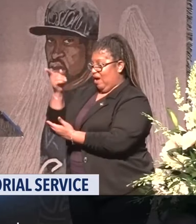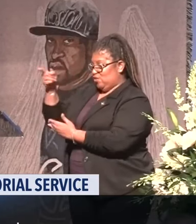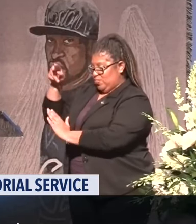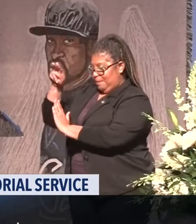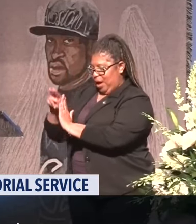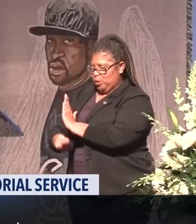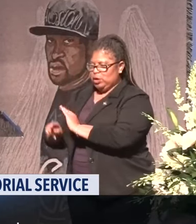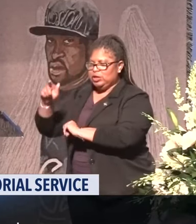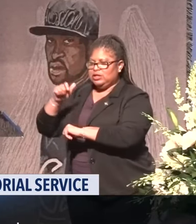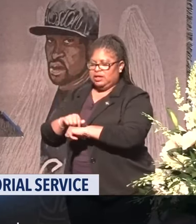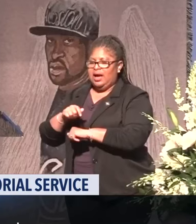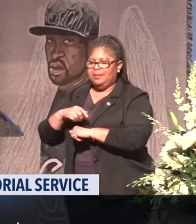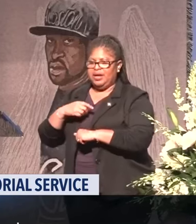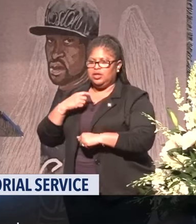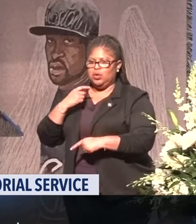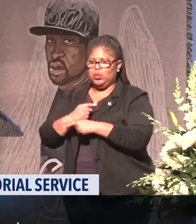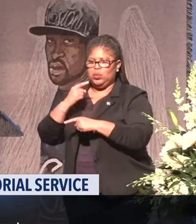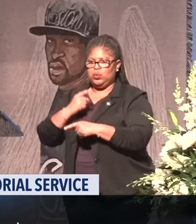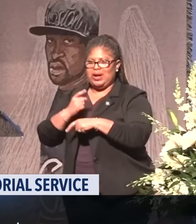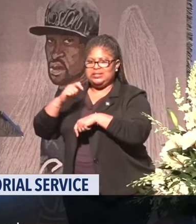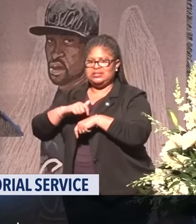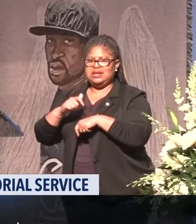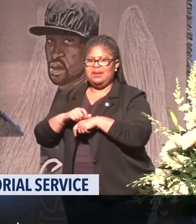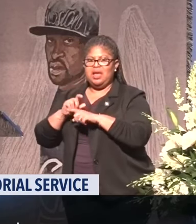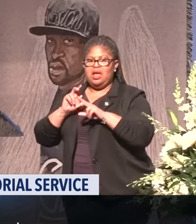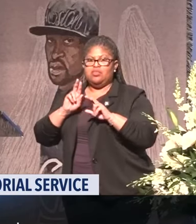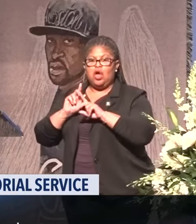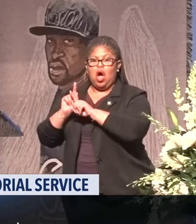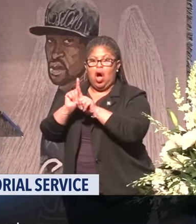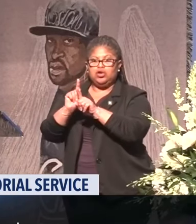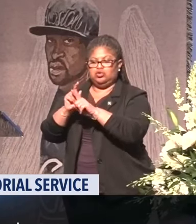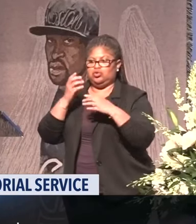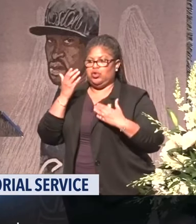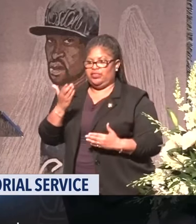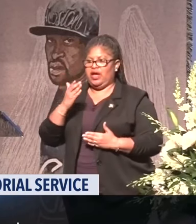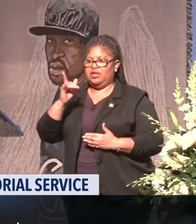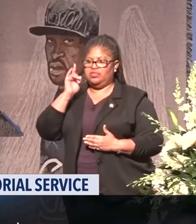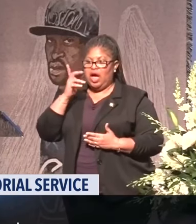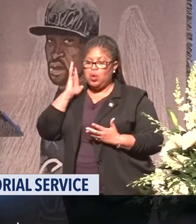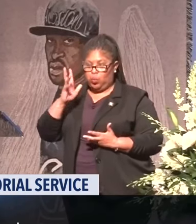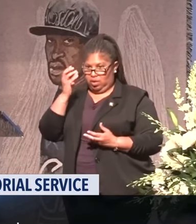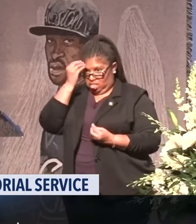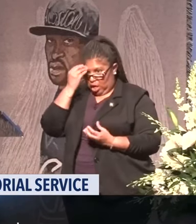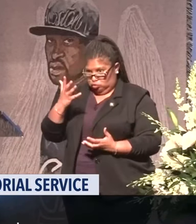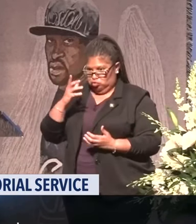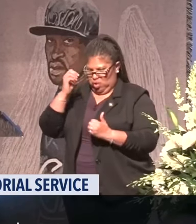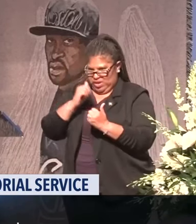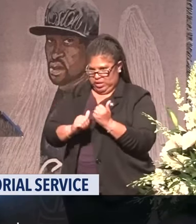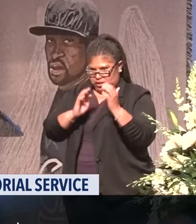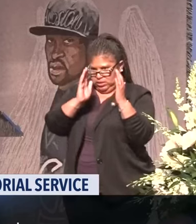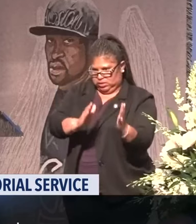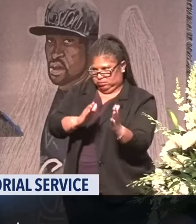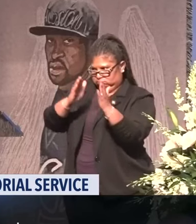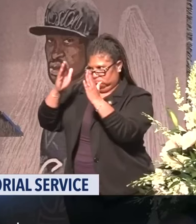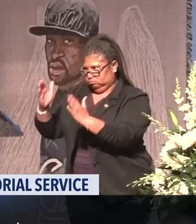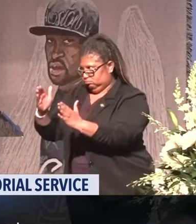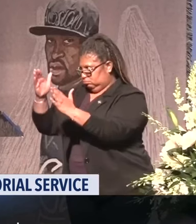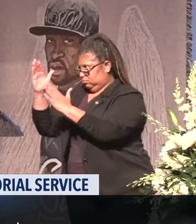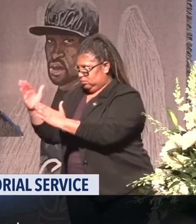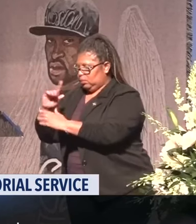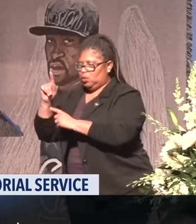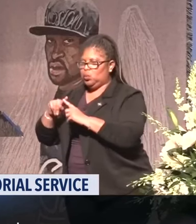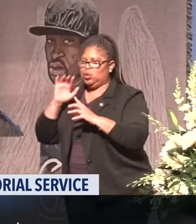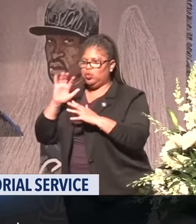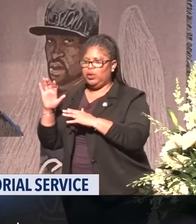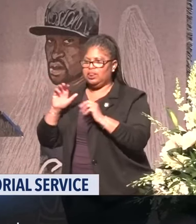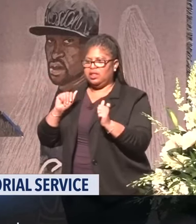appropriate amount of time, the ushers are in the aisles and they're going to dismiss each section singularly. We're going